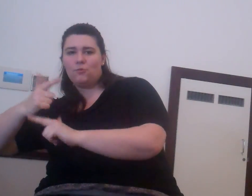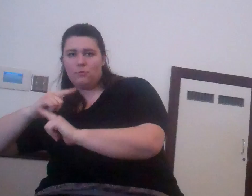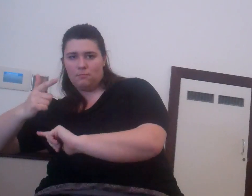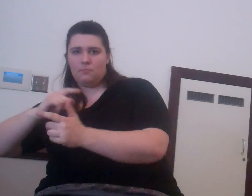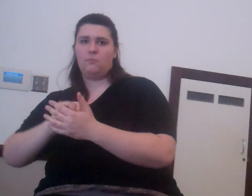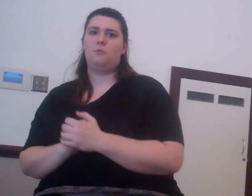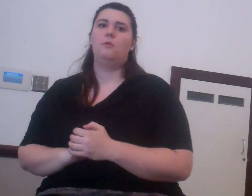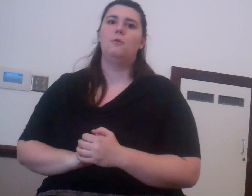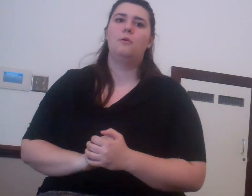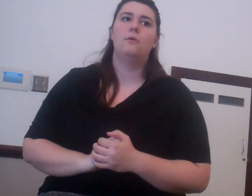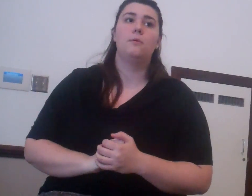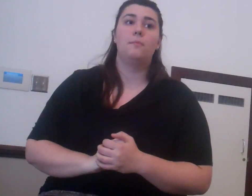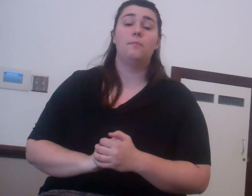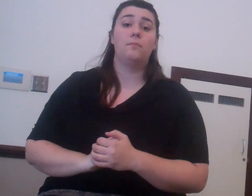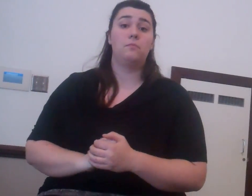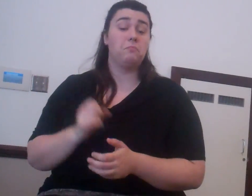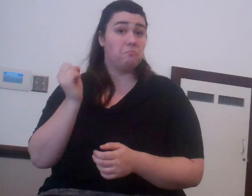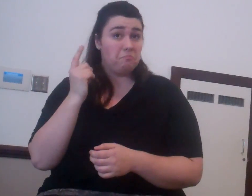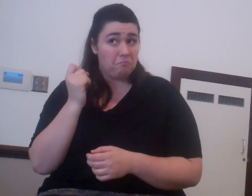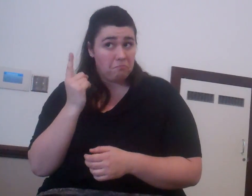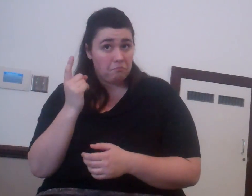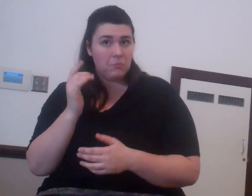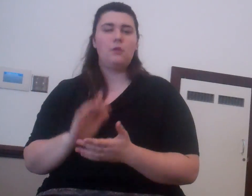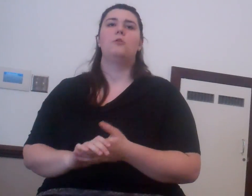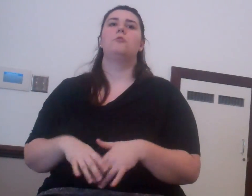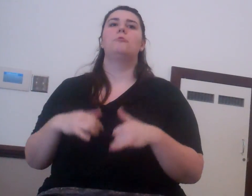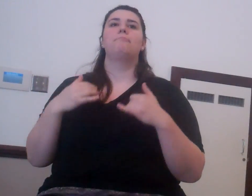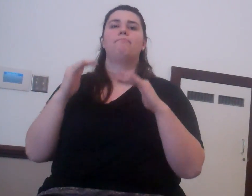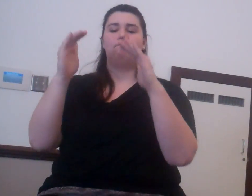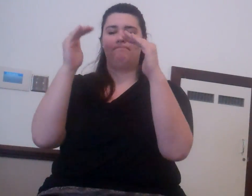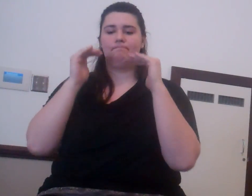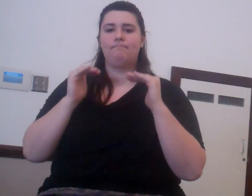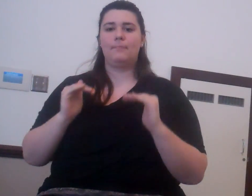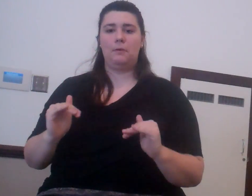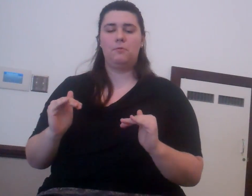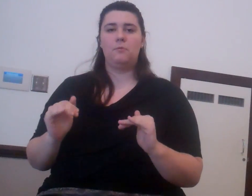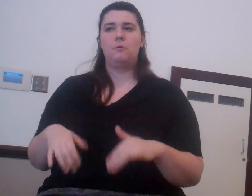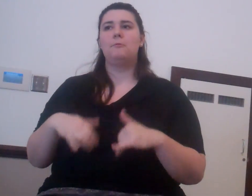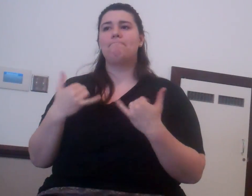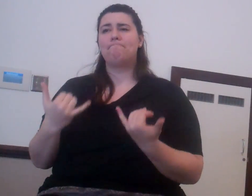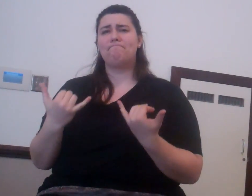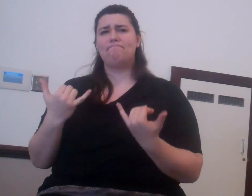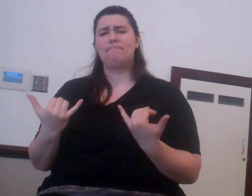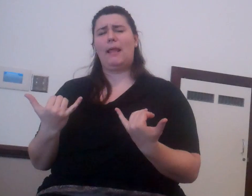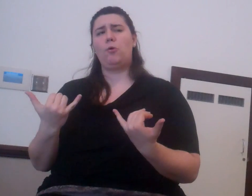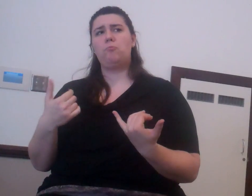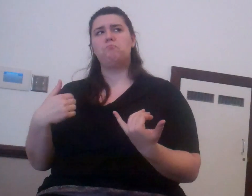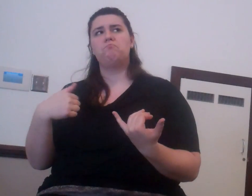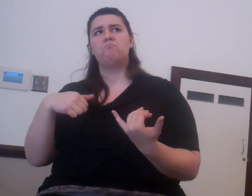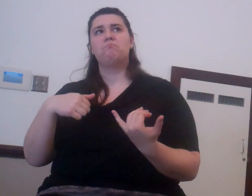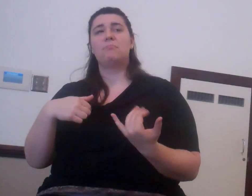a little bit about maintenance and peer relationships before we talk about mixed status. So when